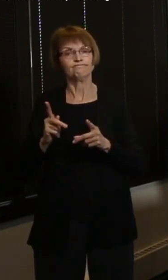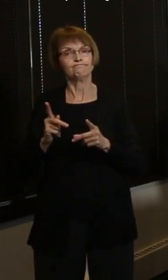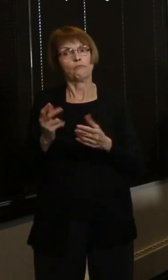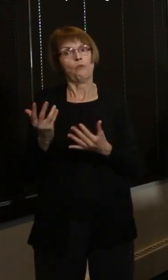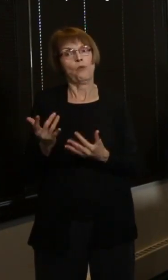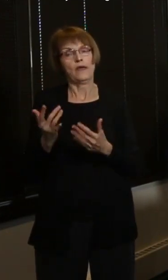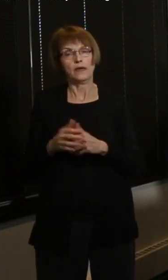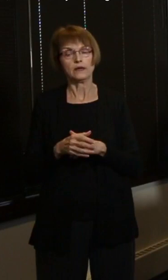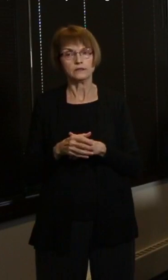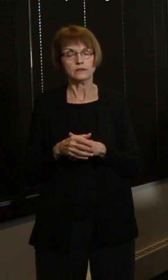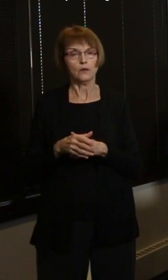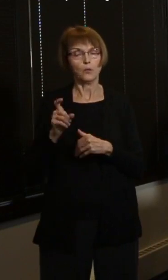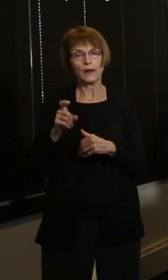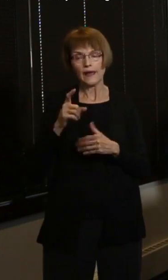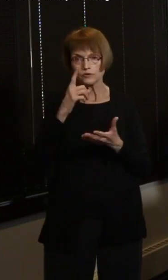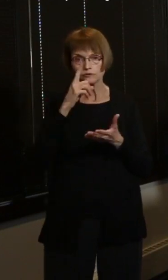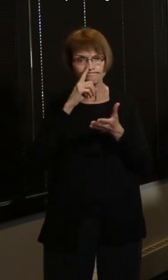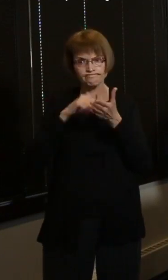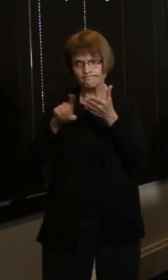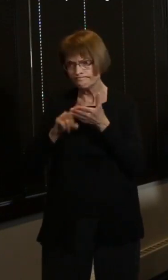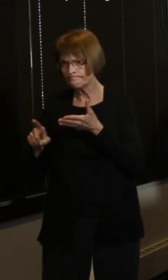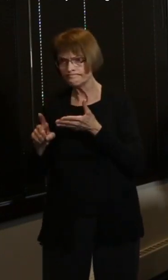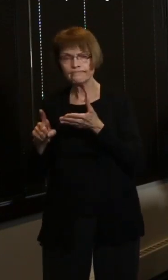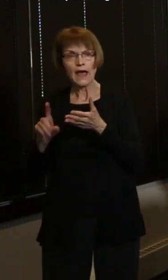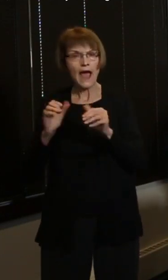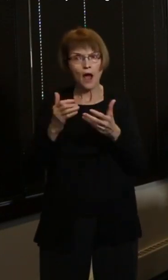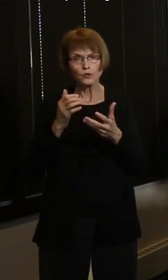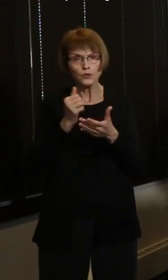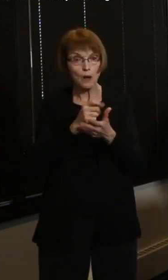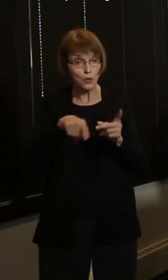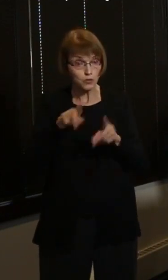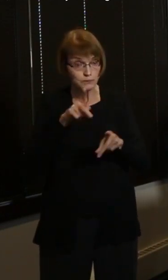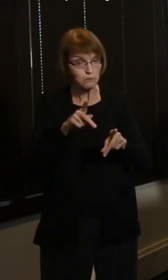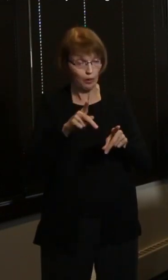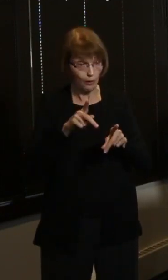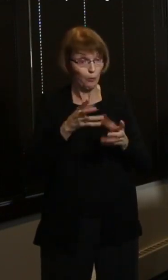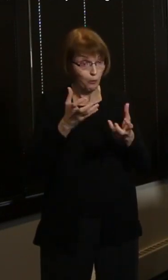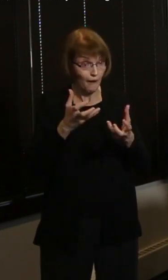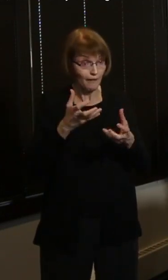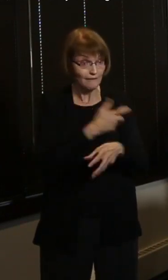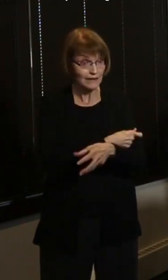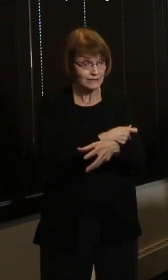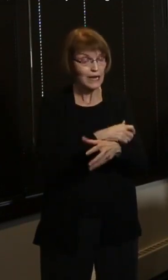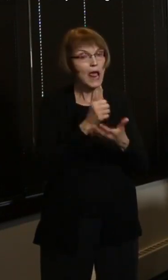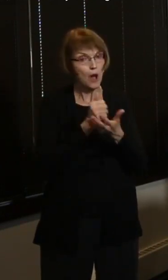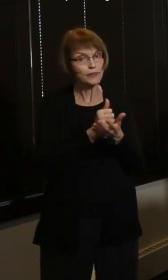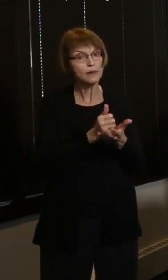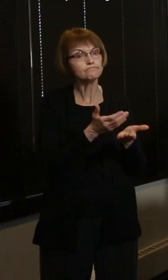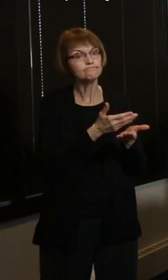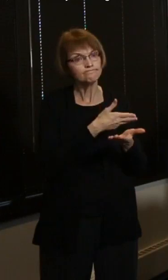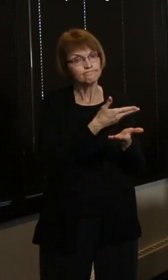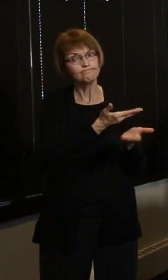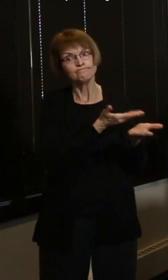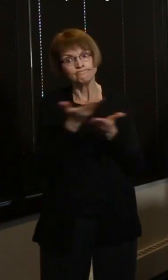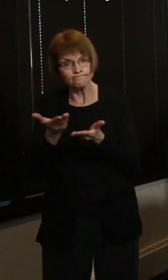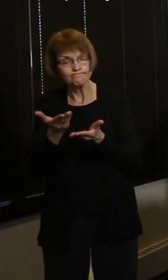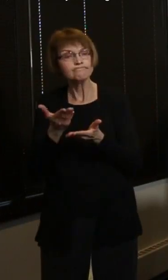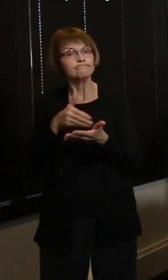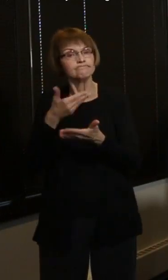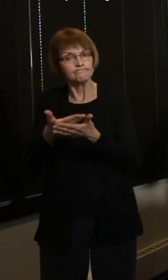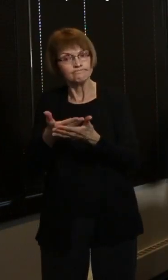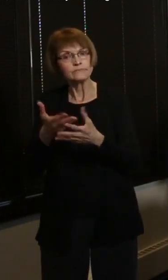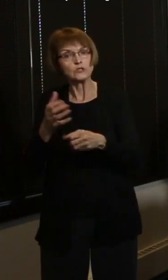lot of people vaccinated that want to get vaccinated. The second piece to that is, we still